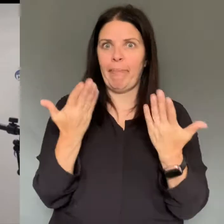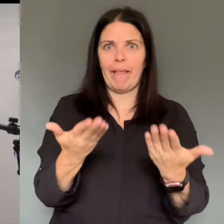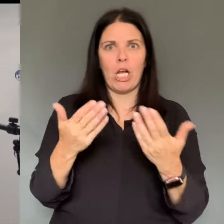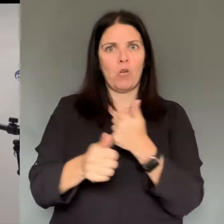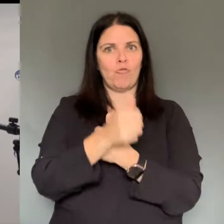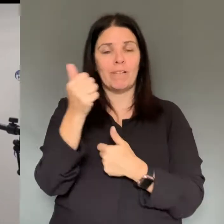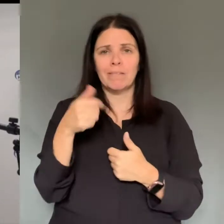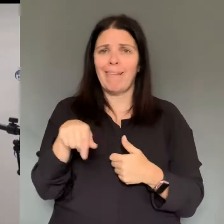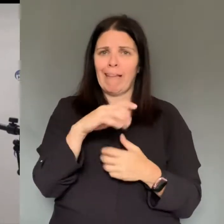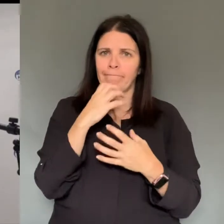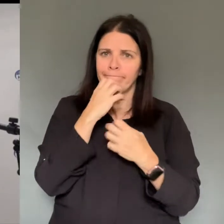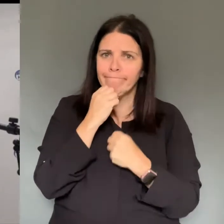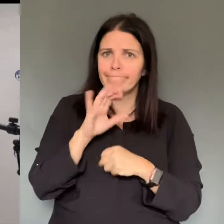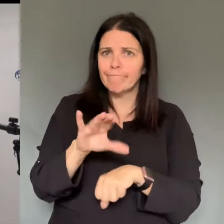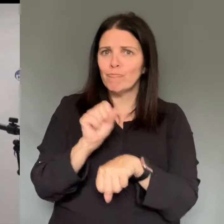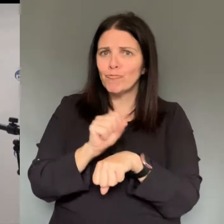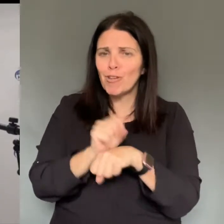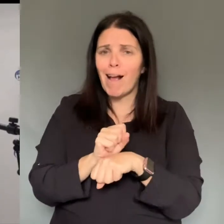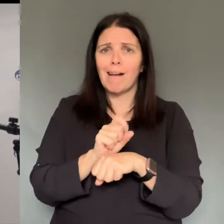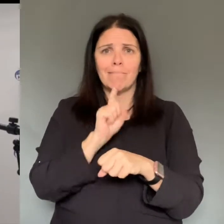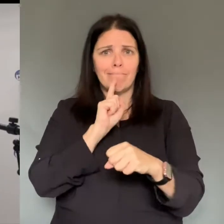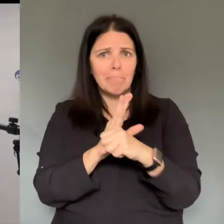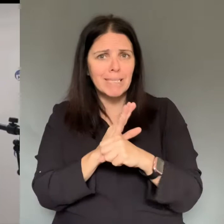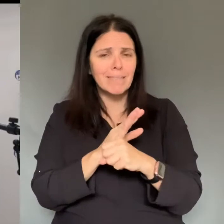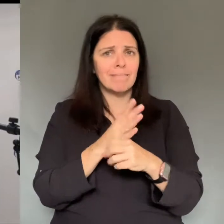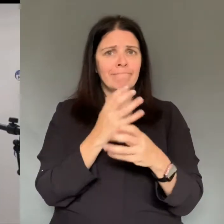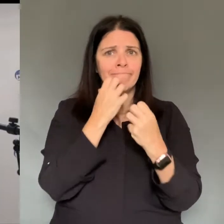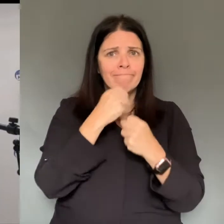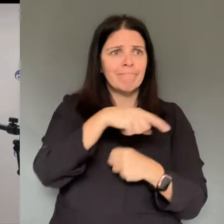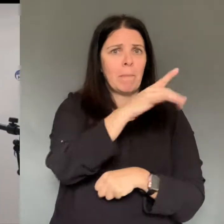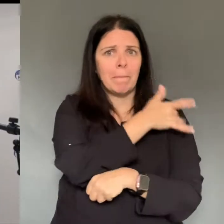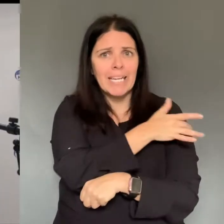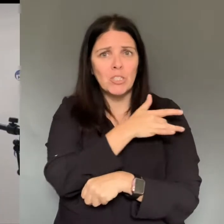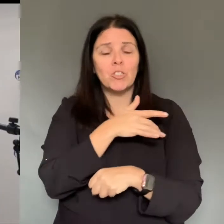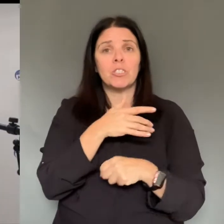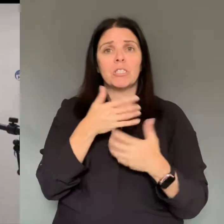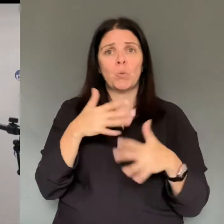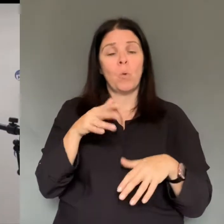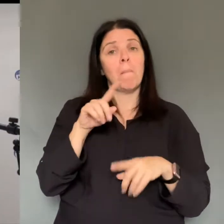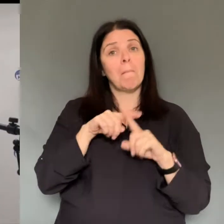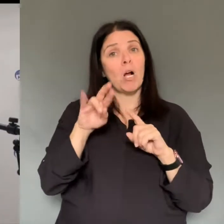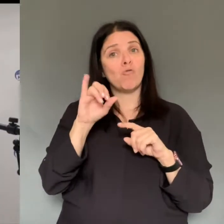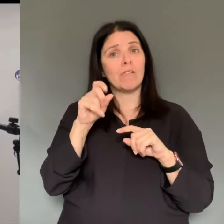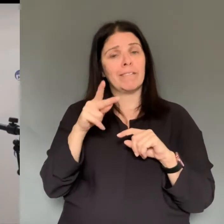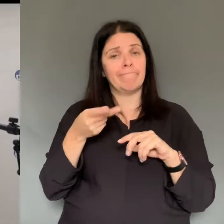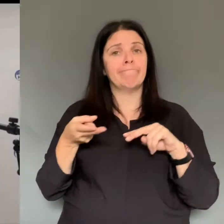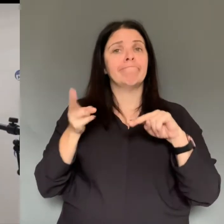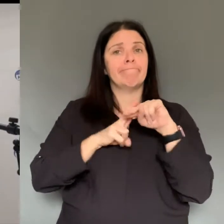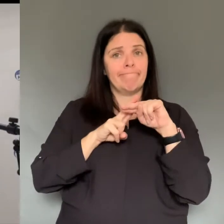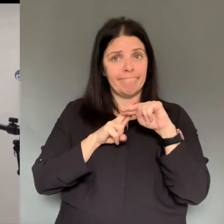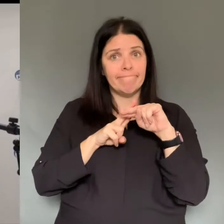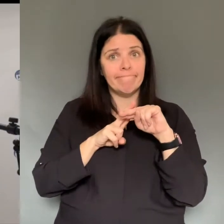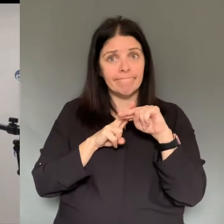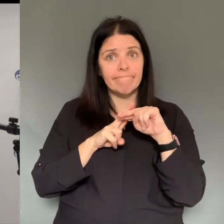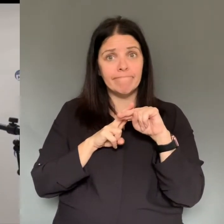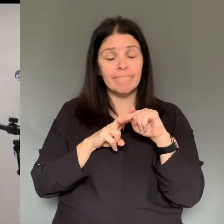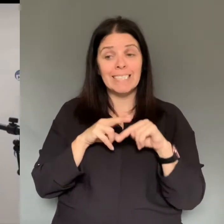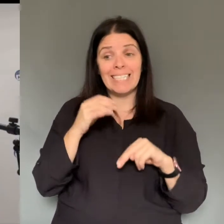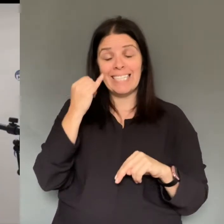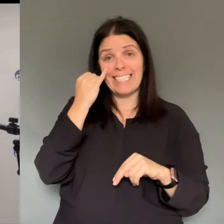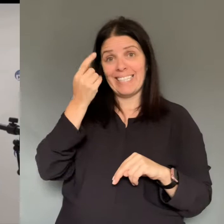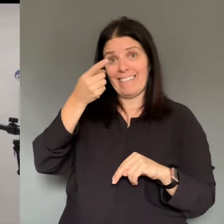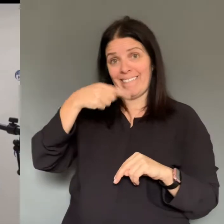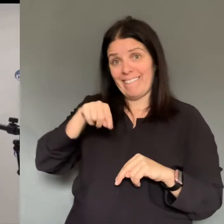all risk to care for their patient. That is why it is extremely important for us to protect them and from contracting the disease in the first